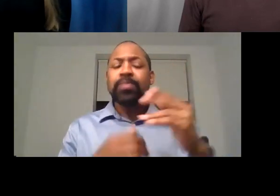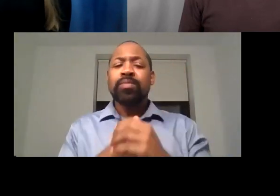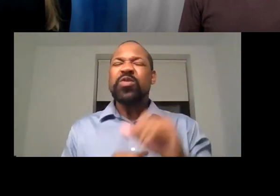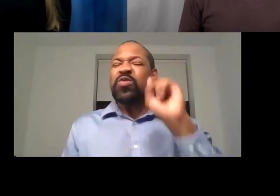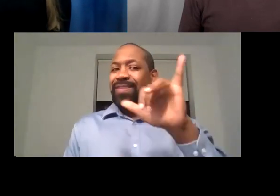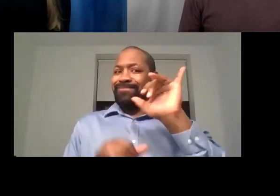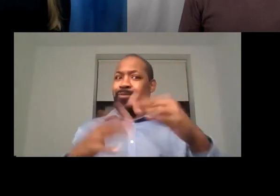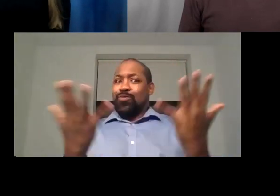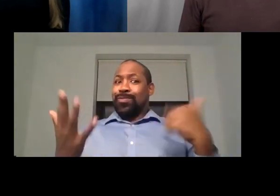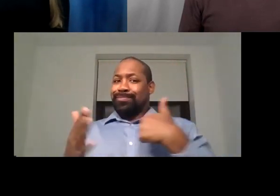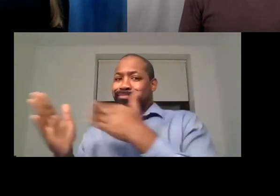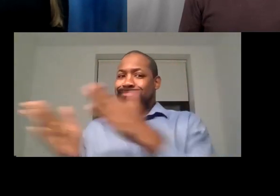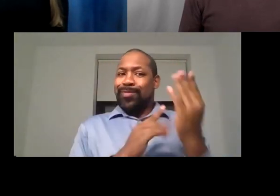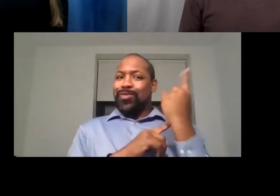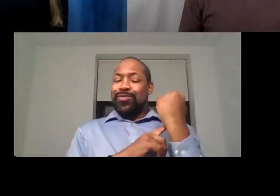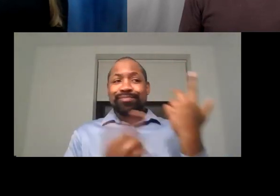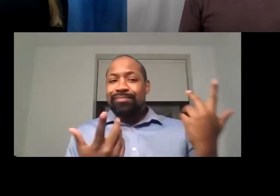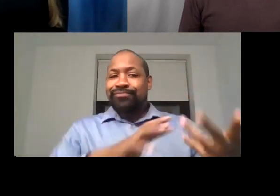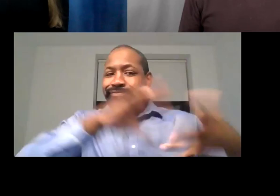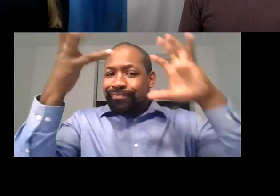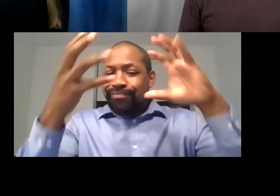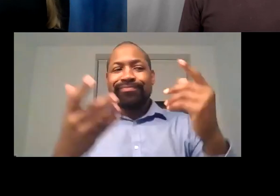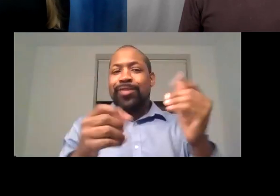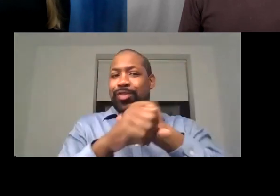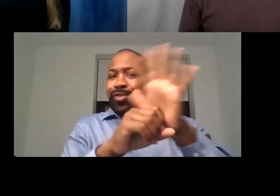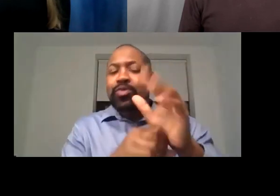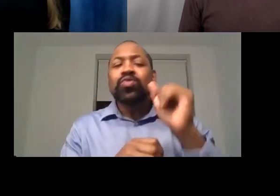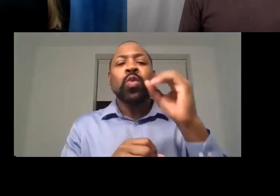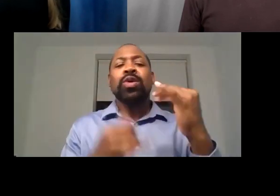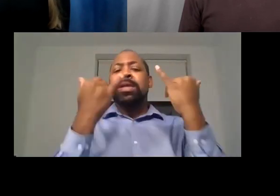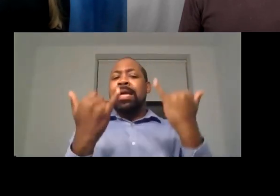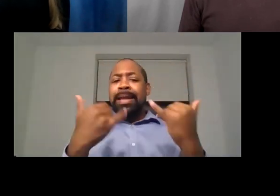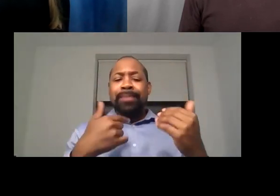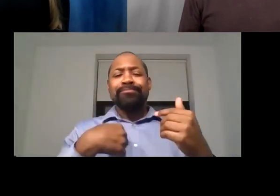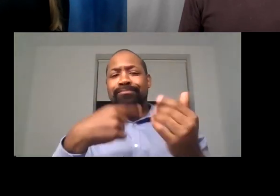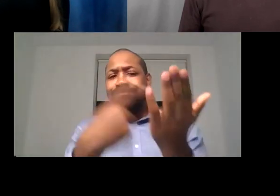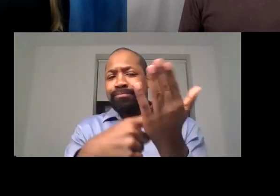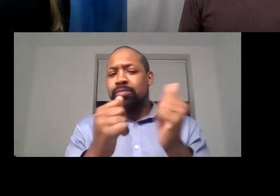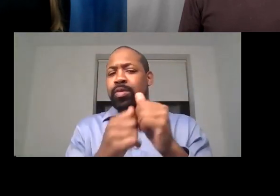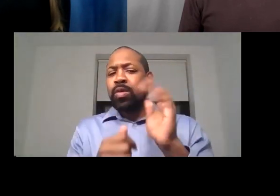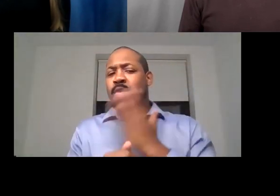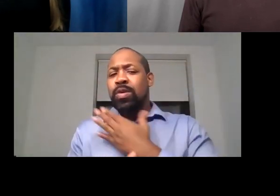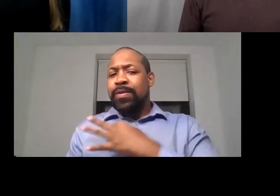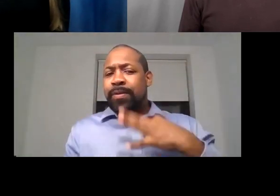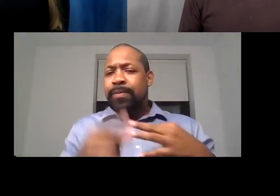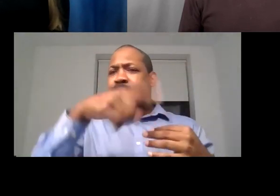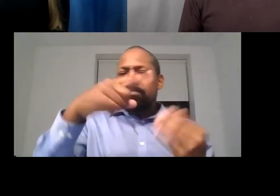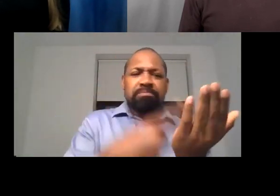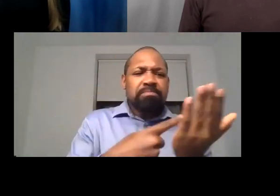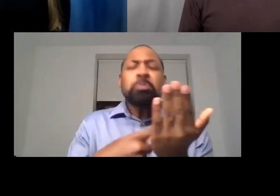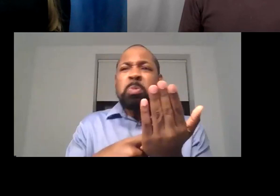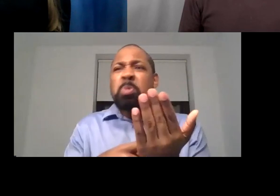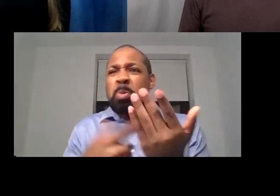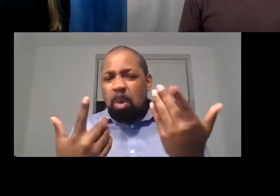of the legislators what the community is and have those relationships. Of course, that went awry last year, the plans, because